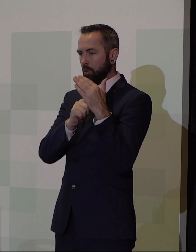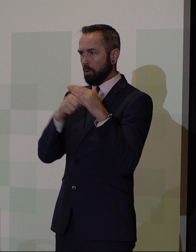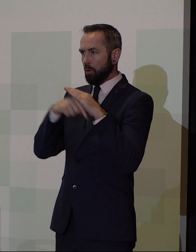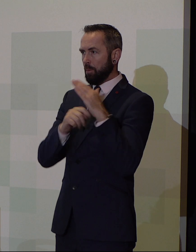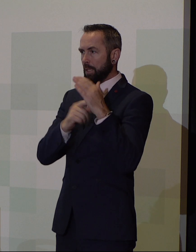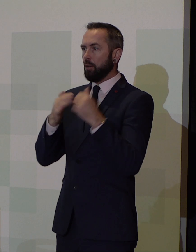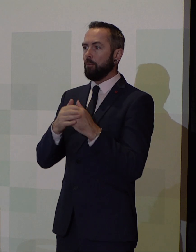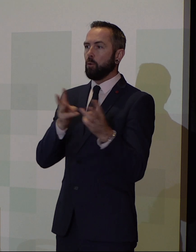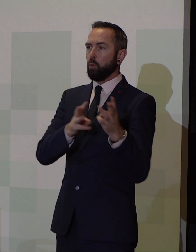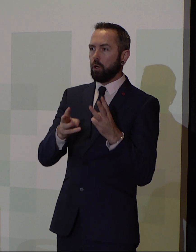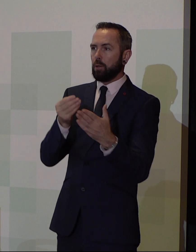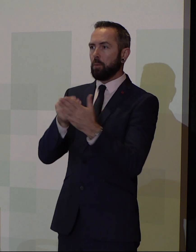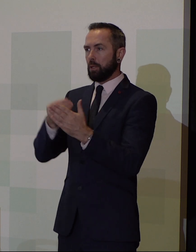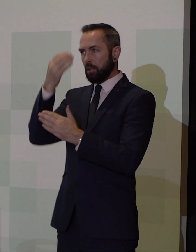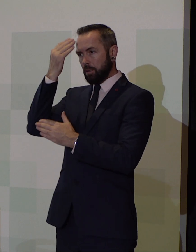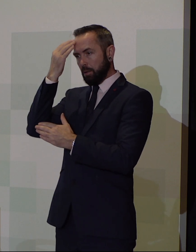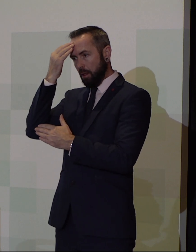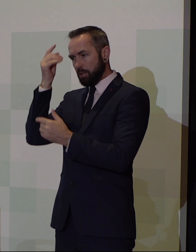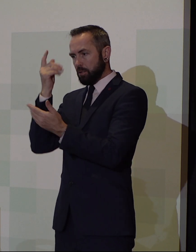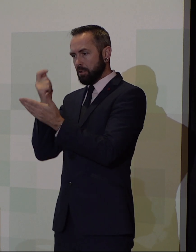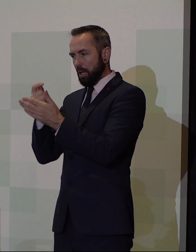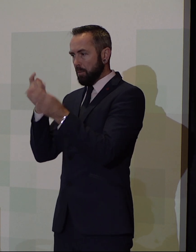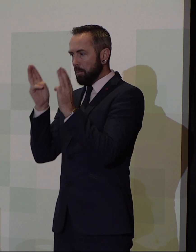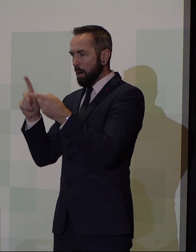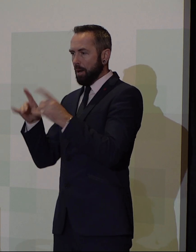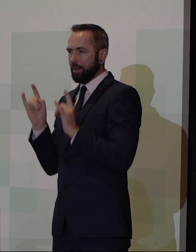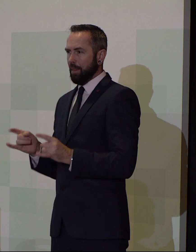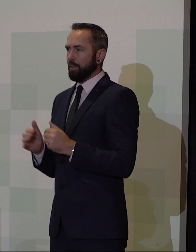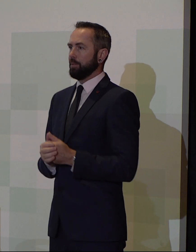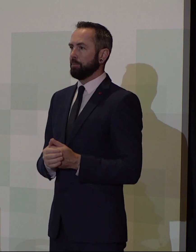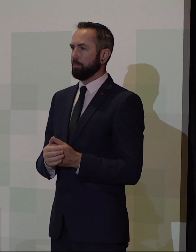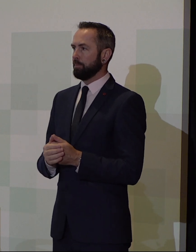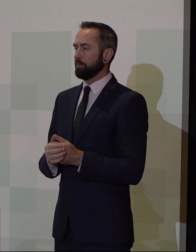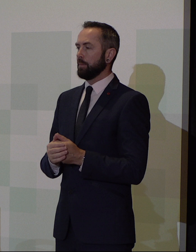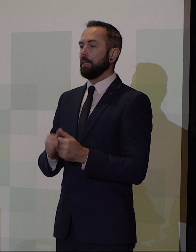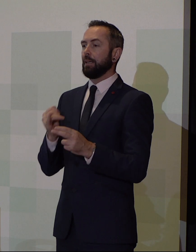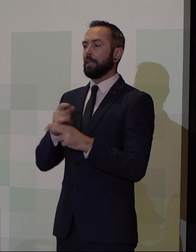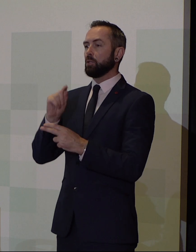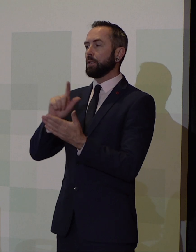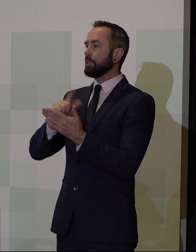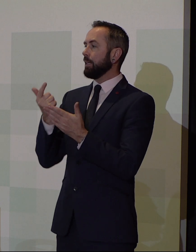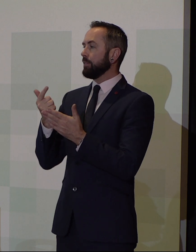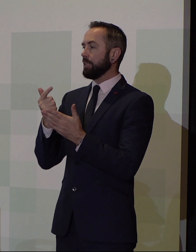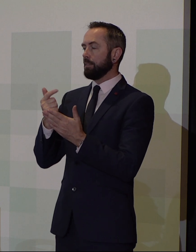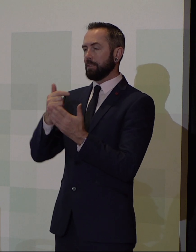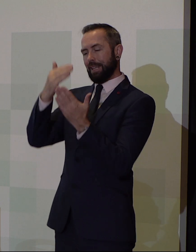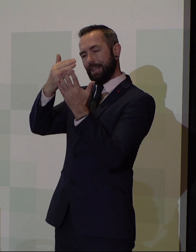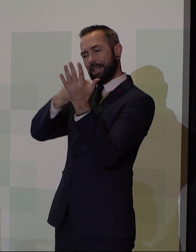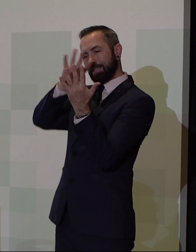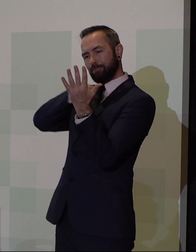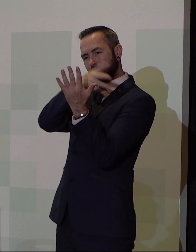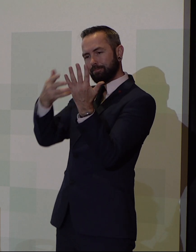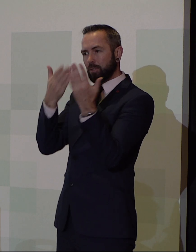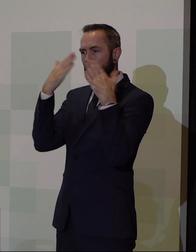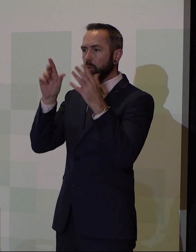knowledge, time, power, and health. In 2017, the Gender Equality Index for Ireland was